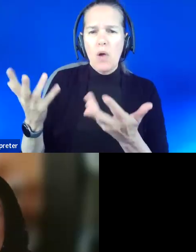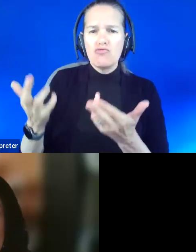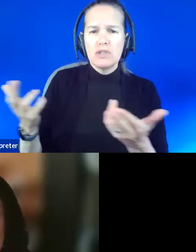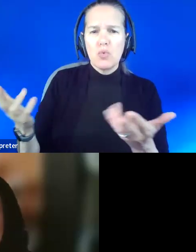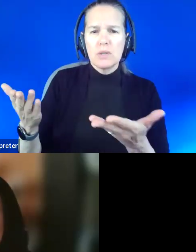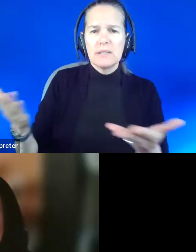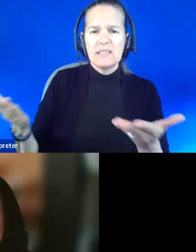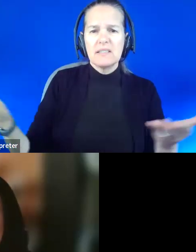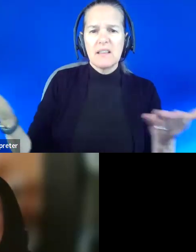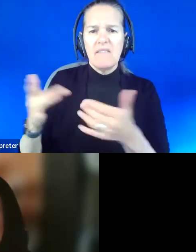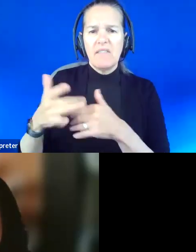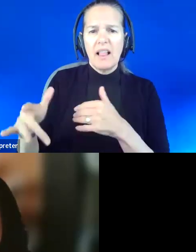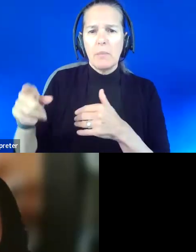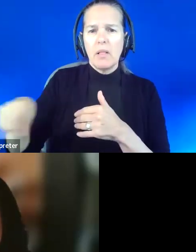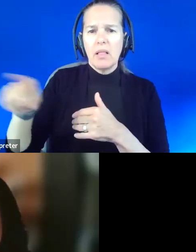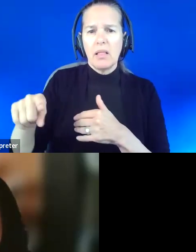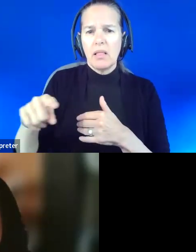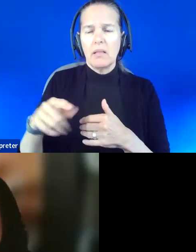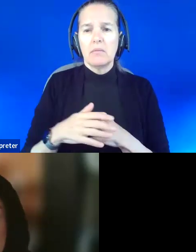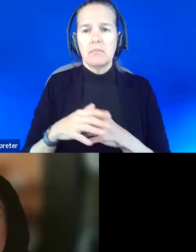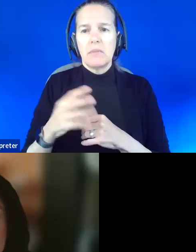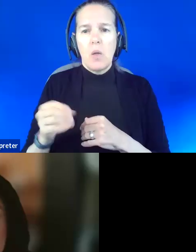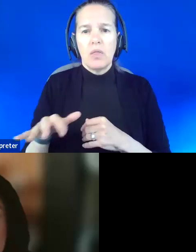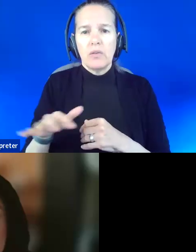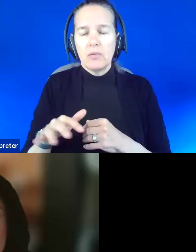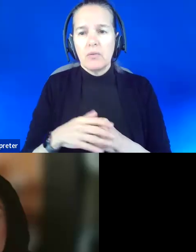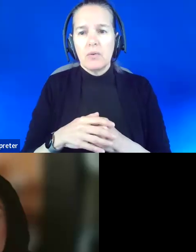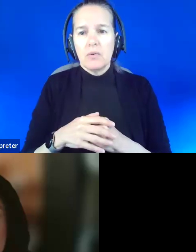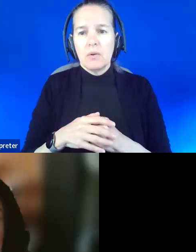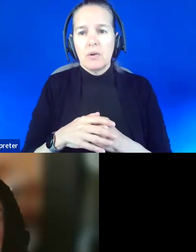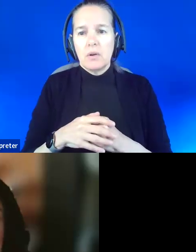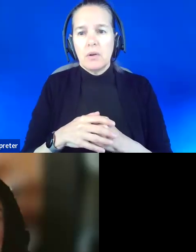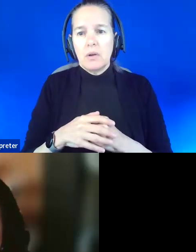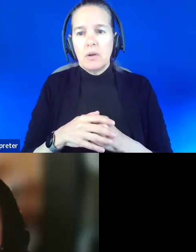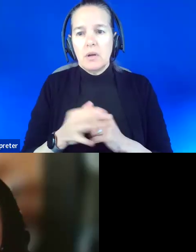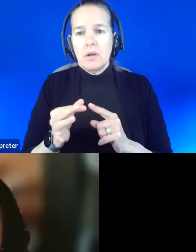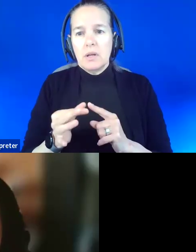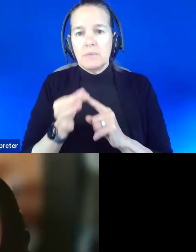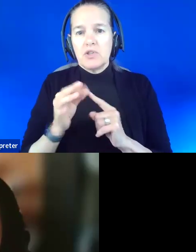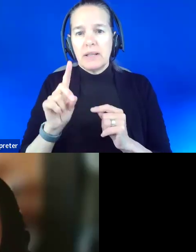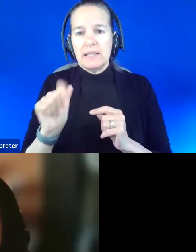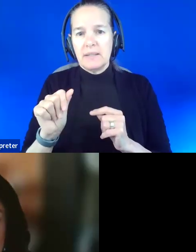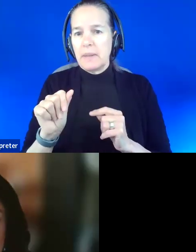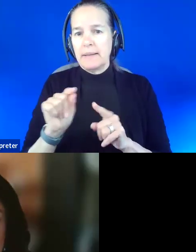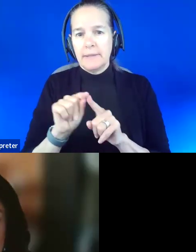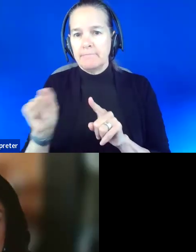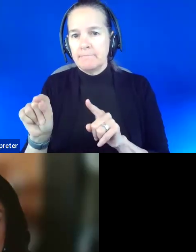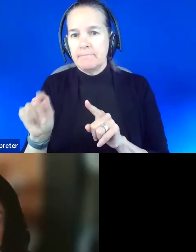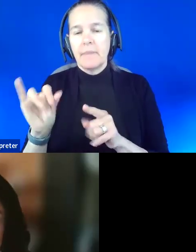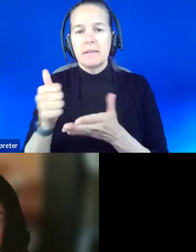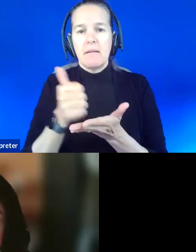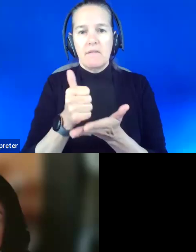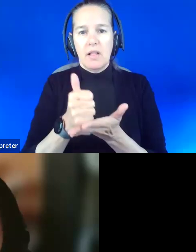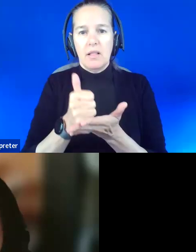through local government, different things, especially disability accelerators have been really helpful. And